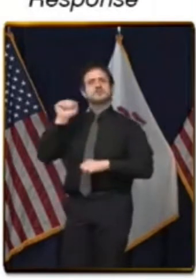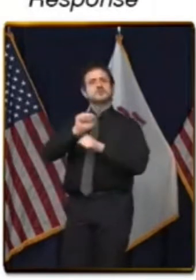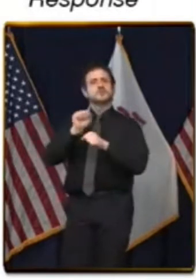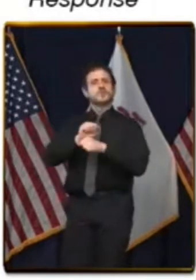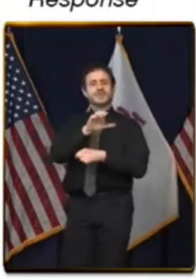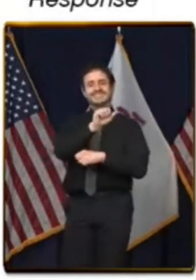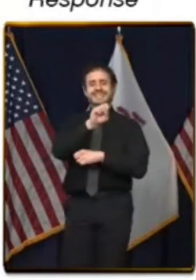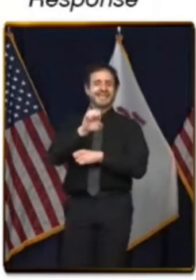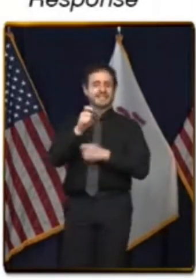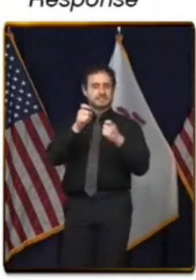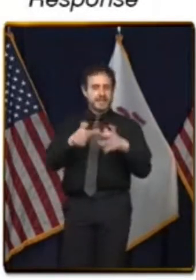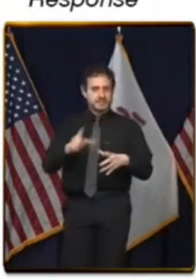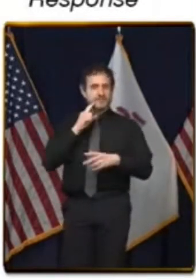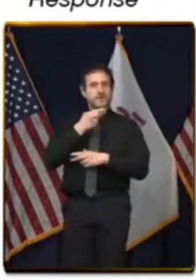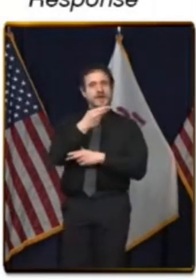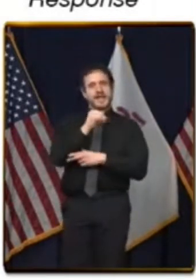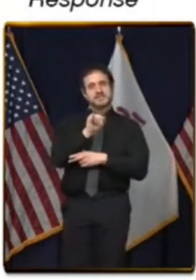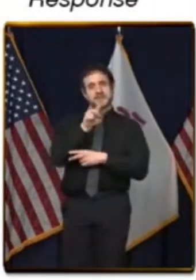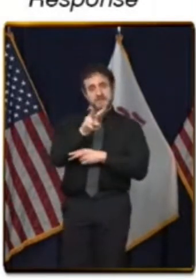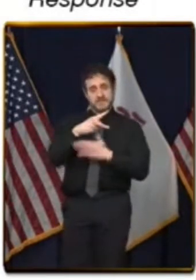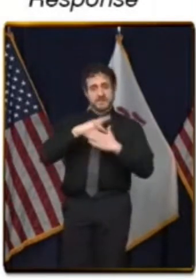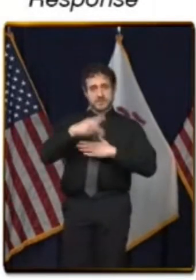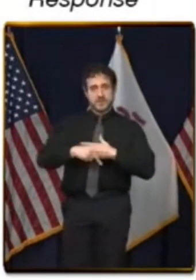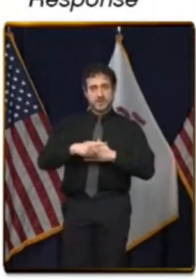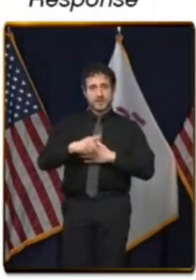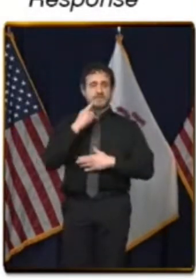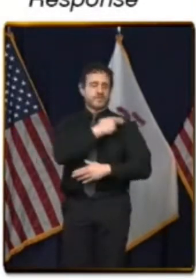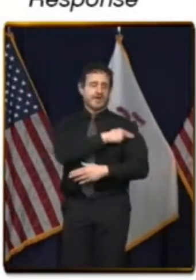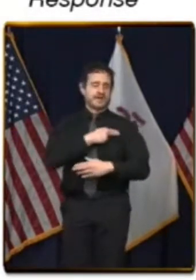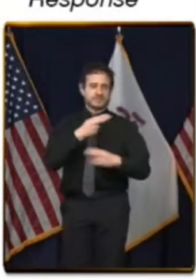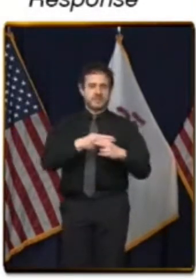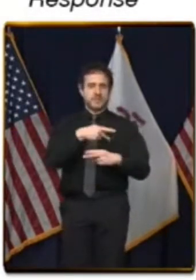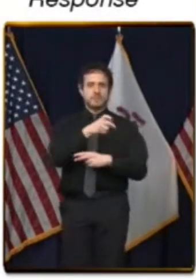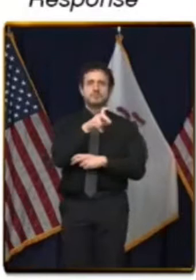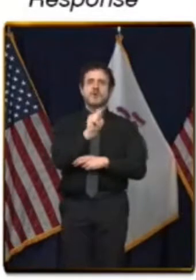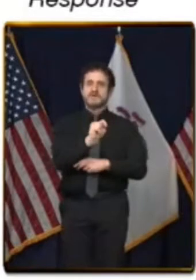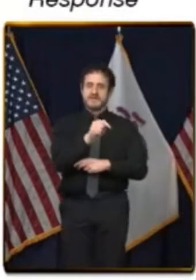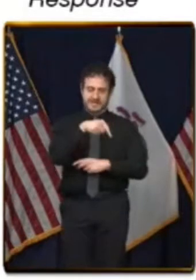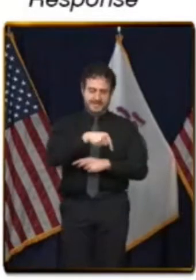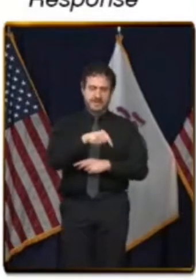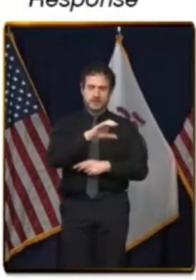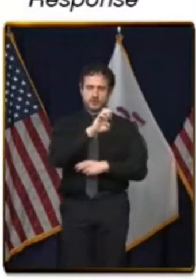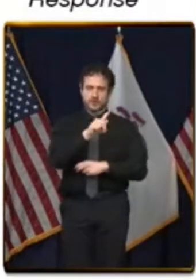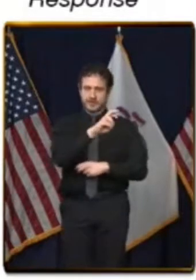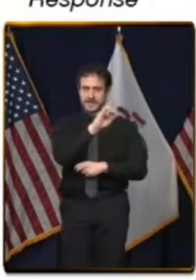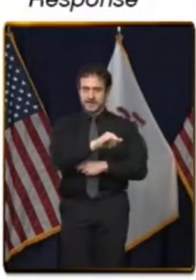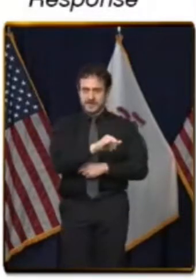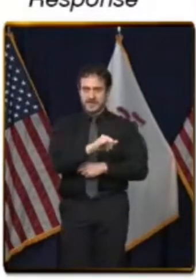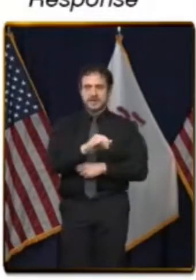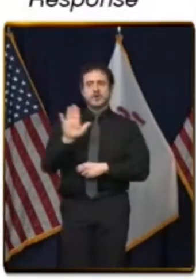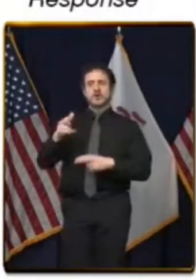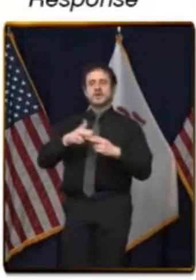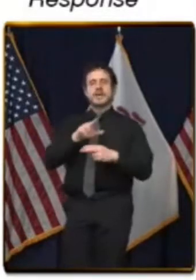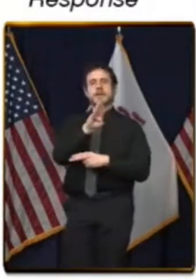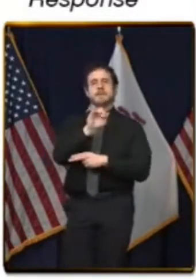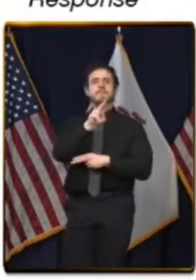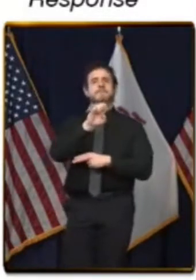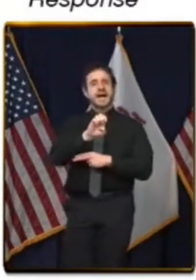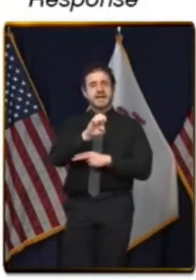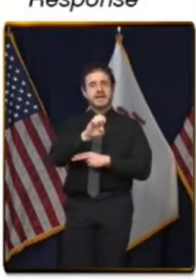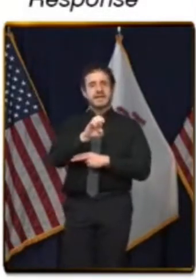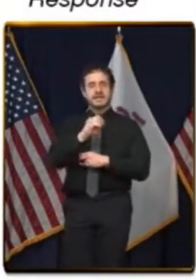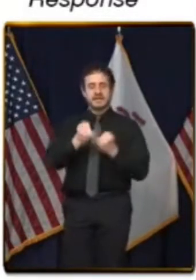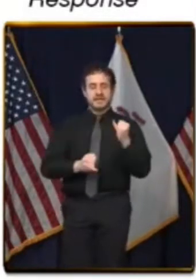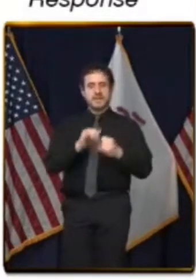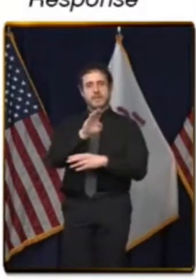case manager in the HIV program at Providence Hospital of Cook County, Bonnie Blue, now 68